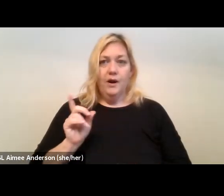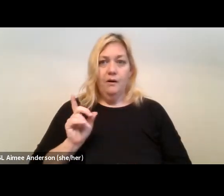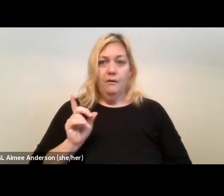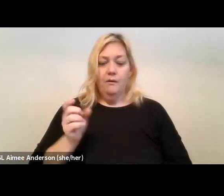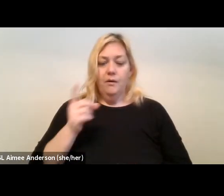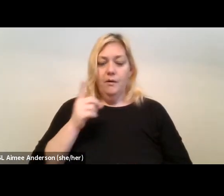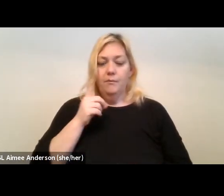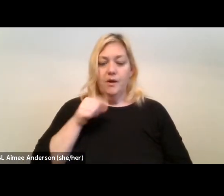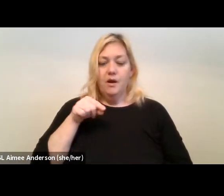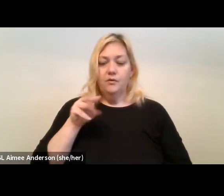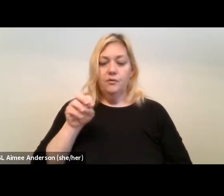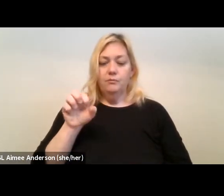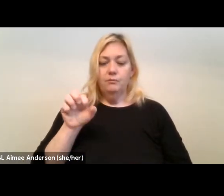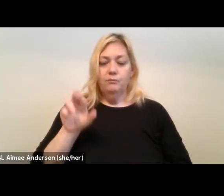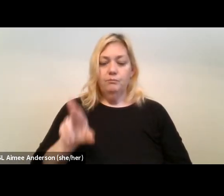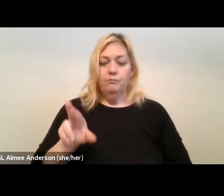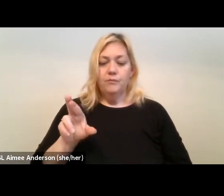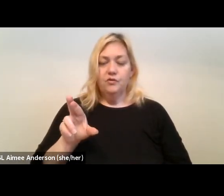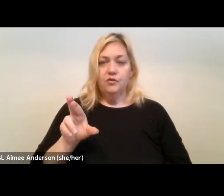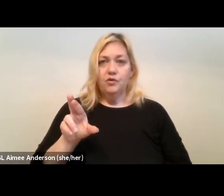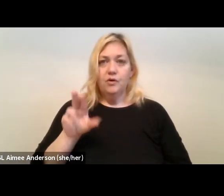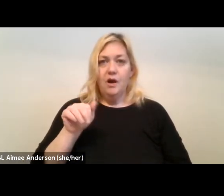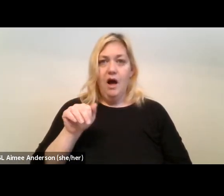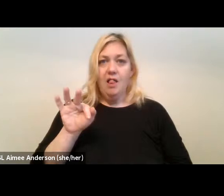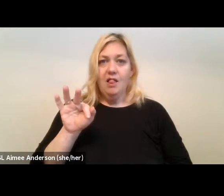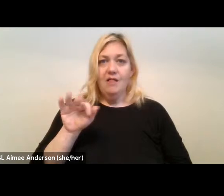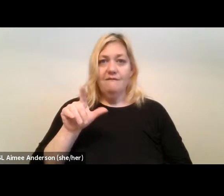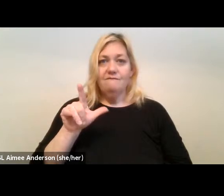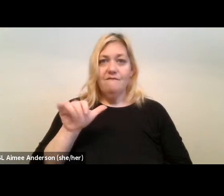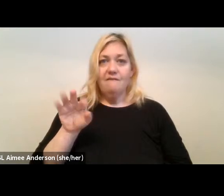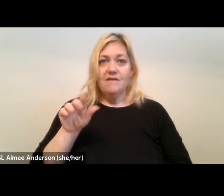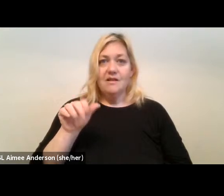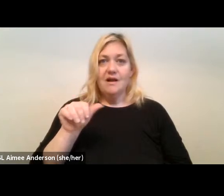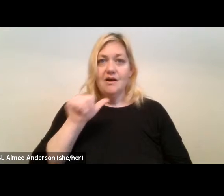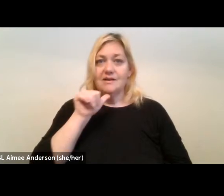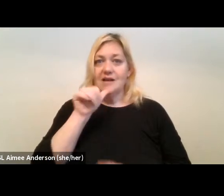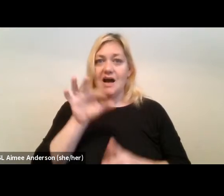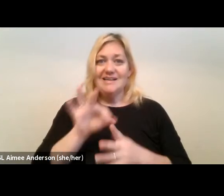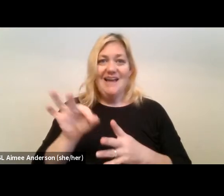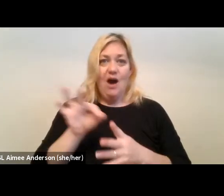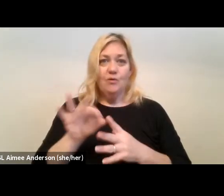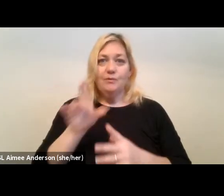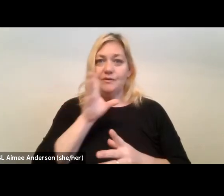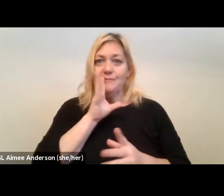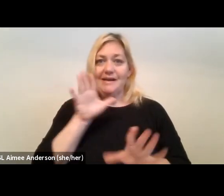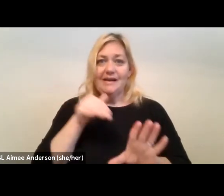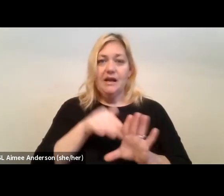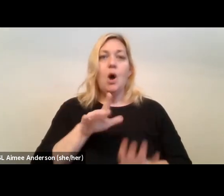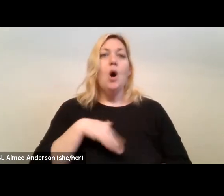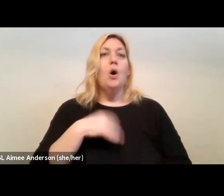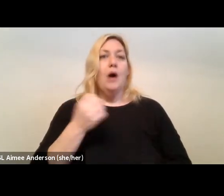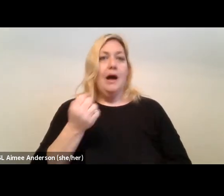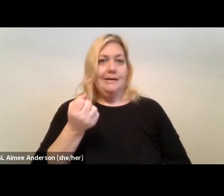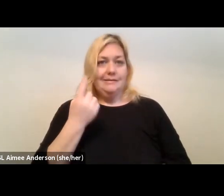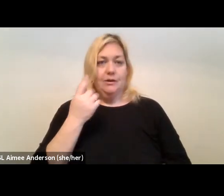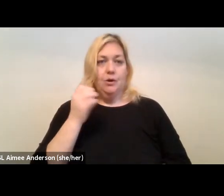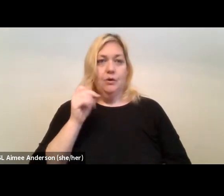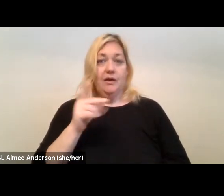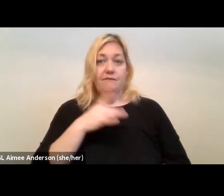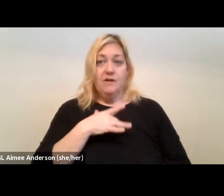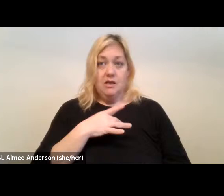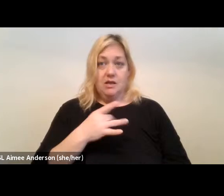Mr. Alfaqua did not count because he was not speaking against the motion. I see. So if you'd like